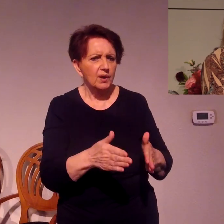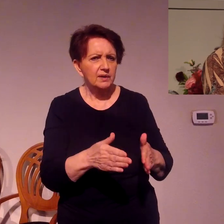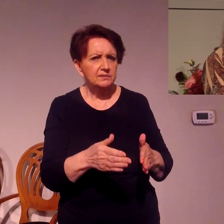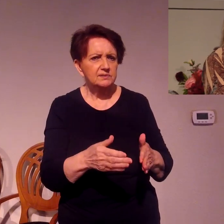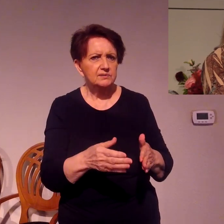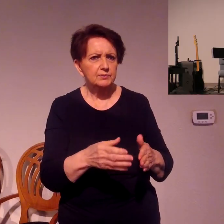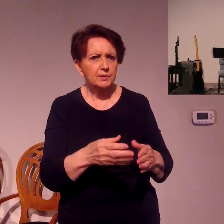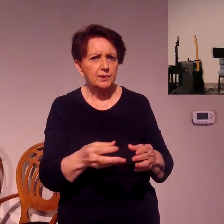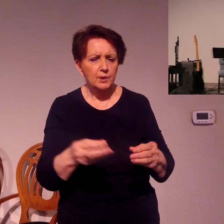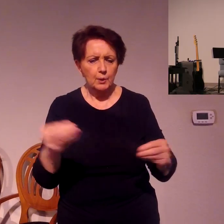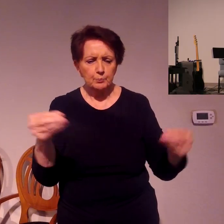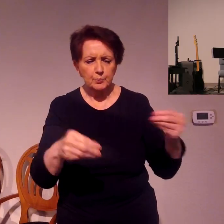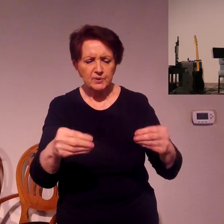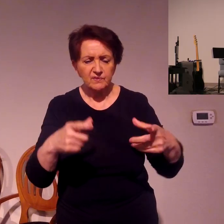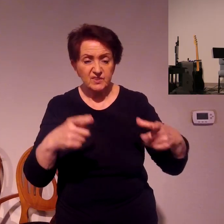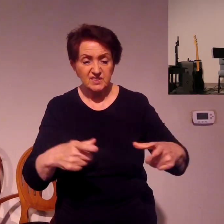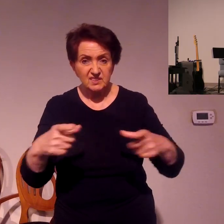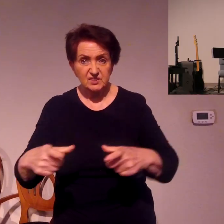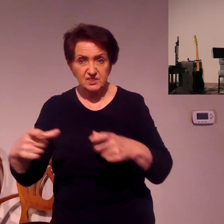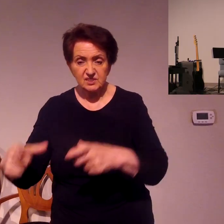dishwasher?